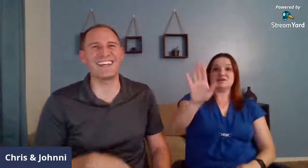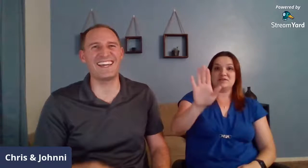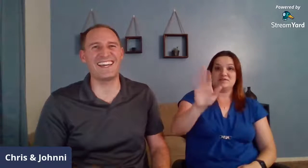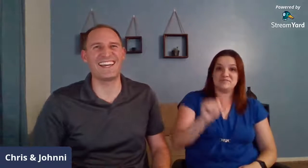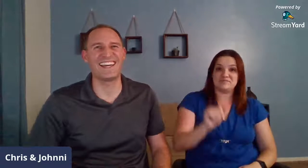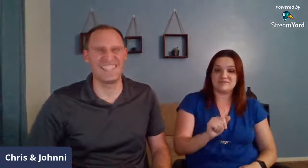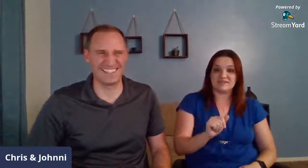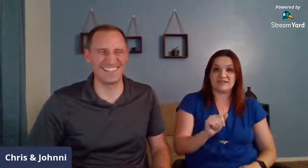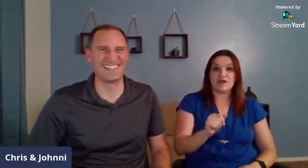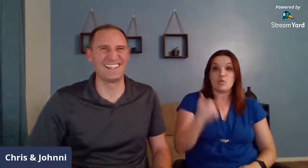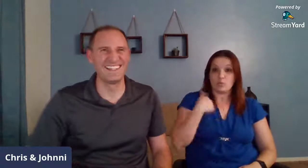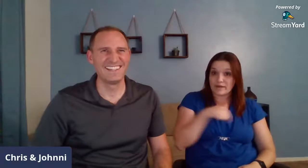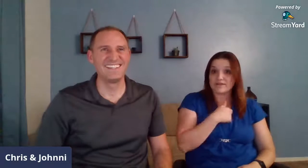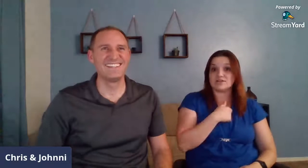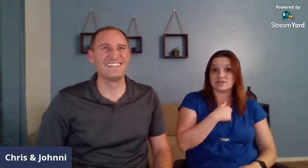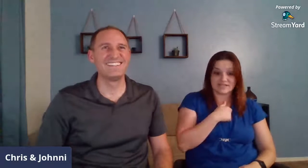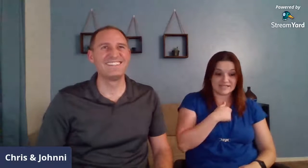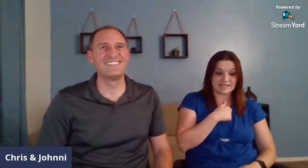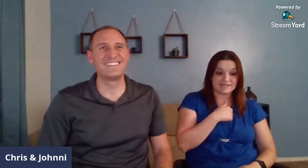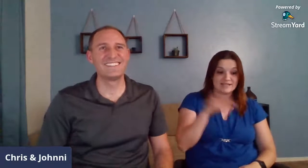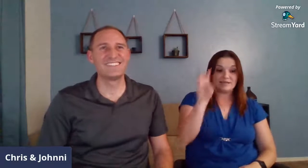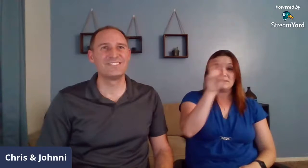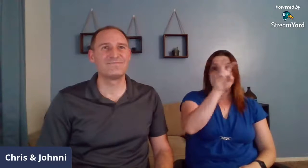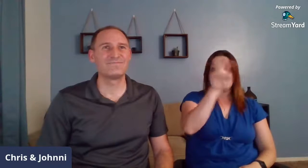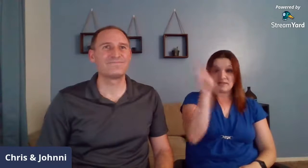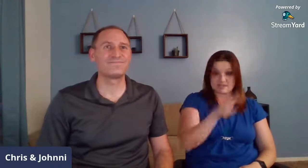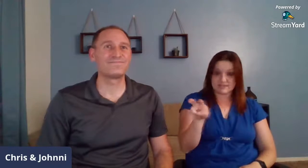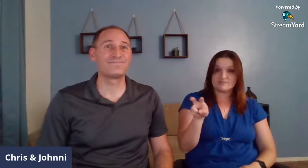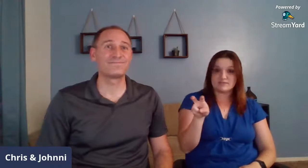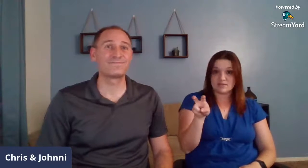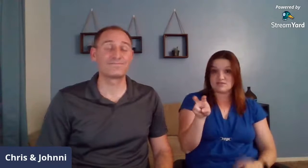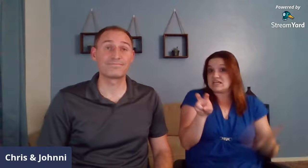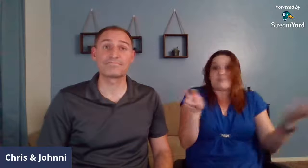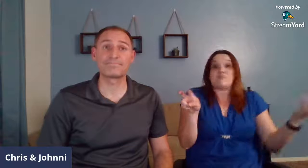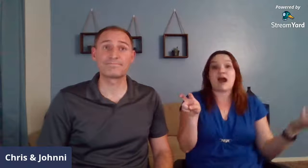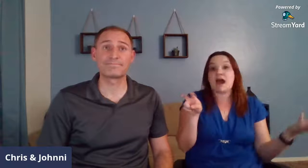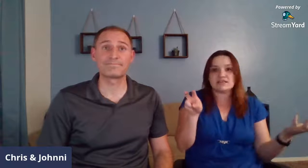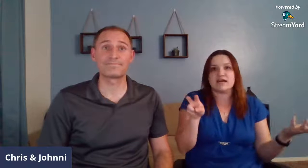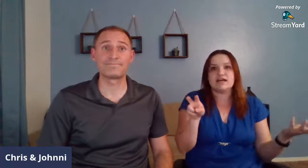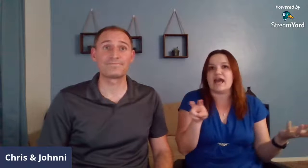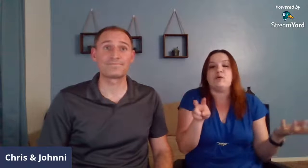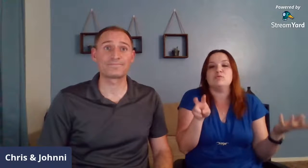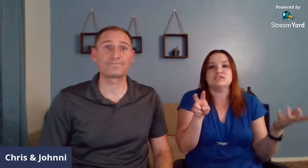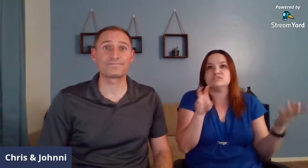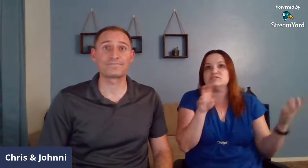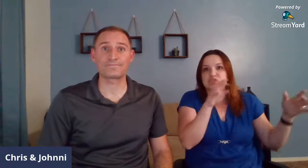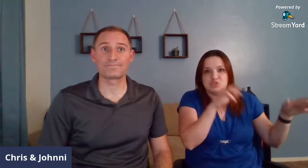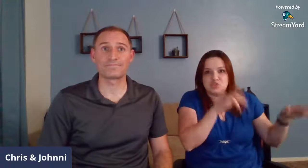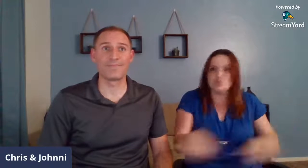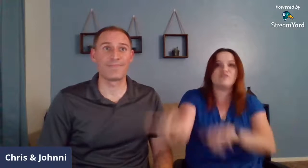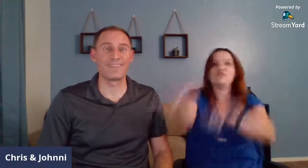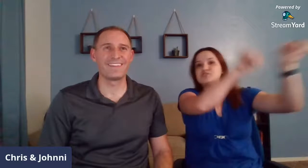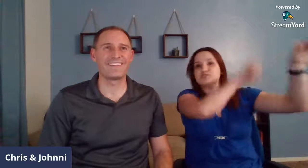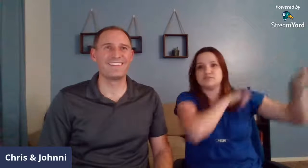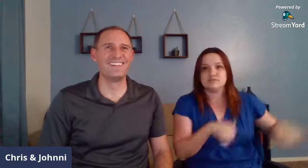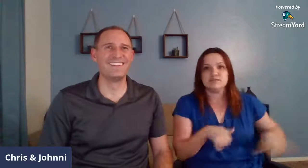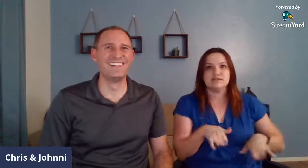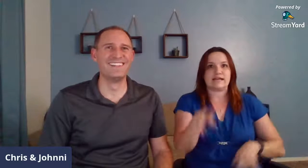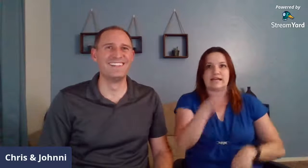So we learned it. Pizza, the double Z. I thought that was universal. It's